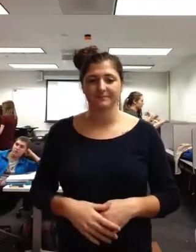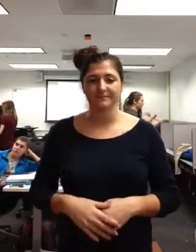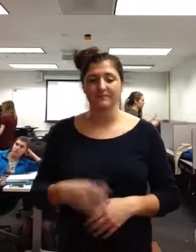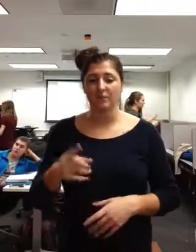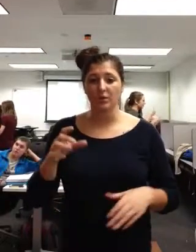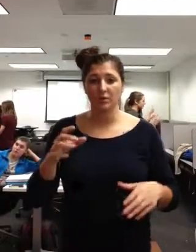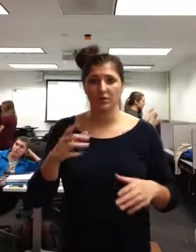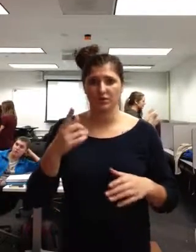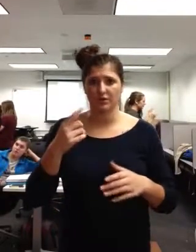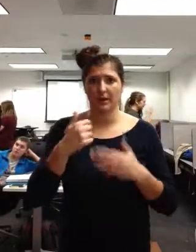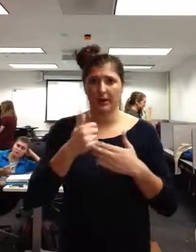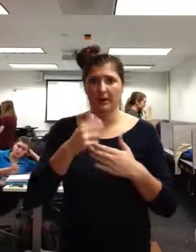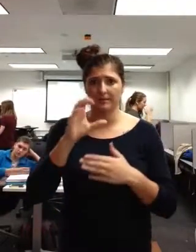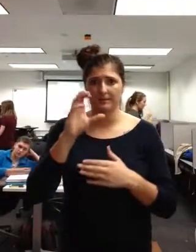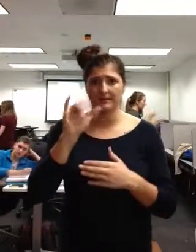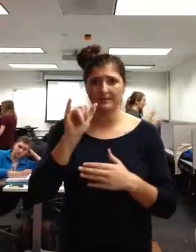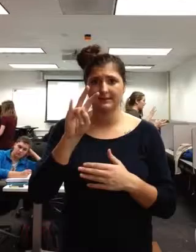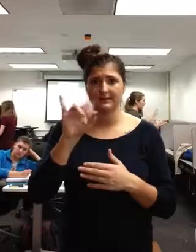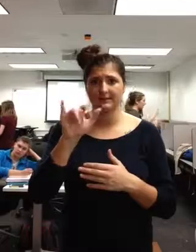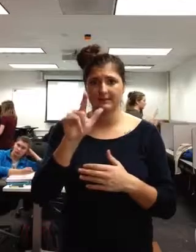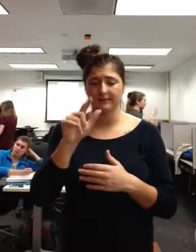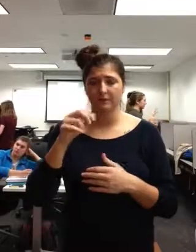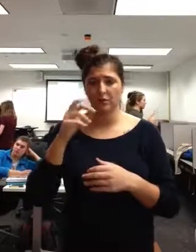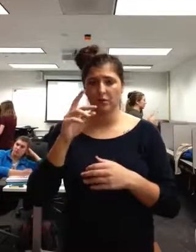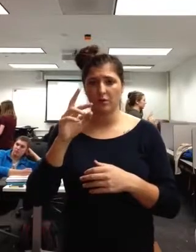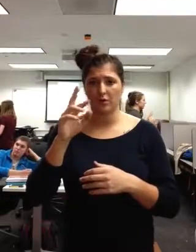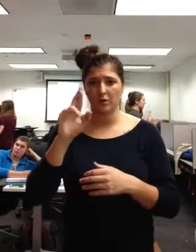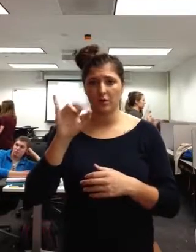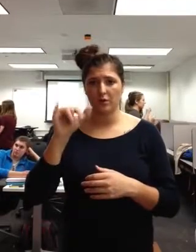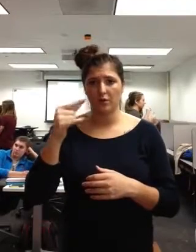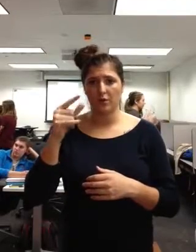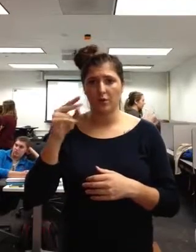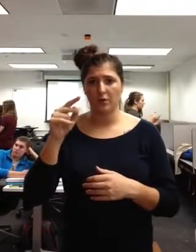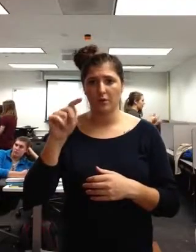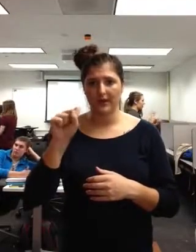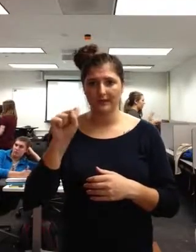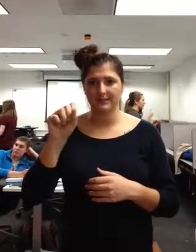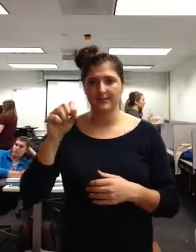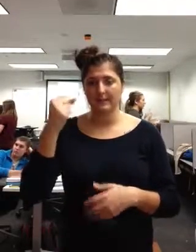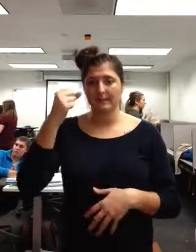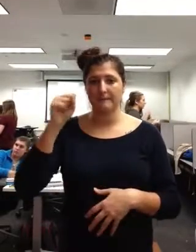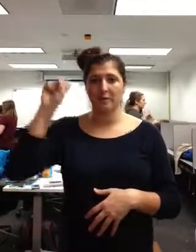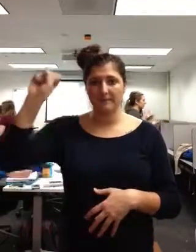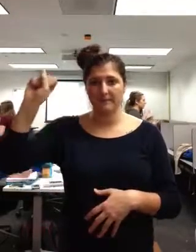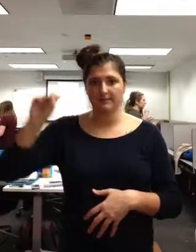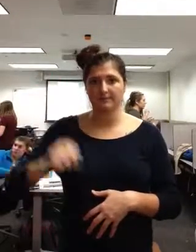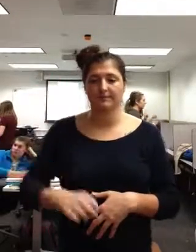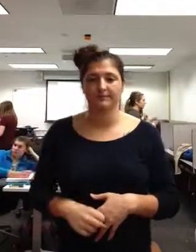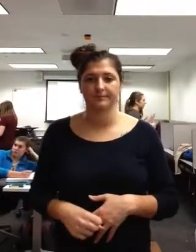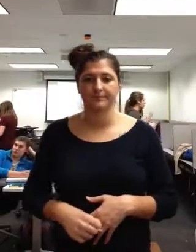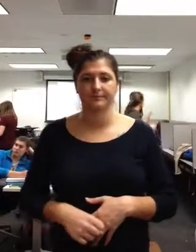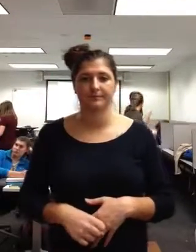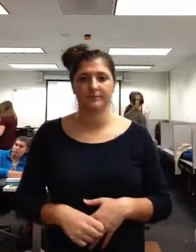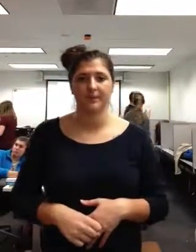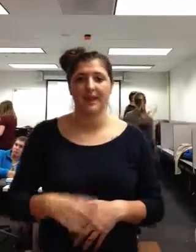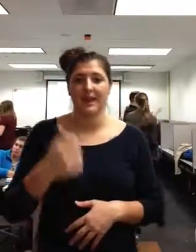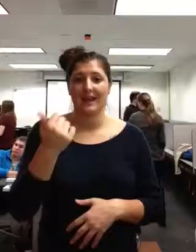lobbying, direct action, and shifts in public sympathy had eventuated in the complete legal abolition of racial